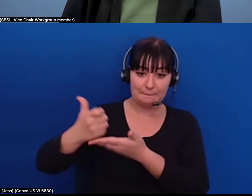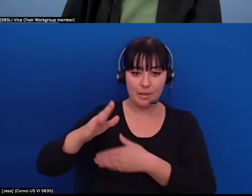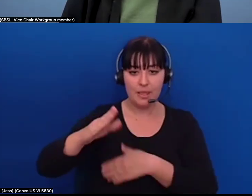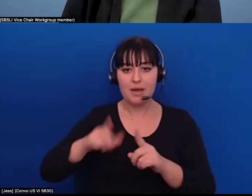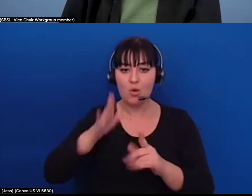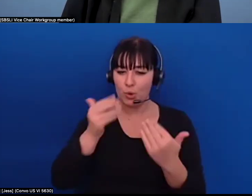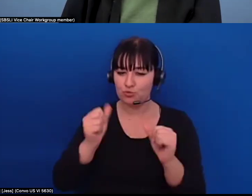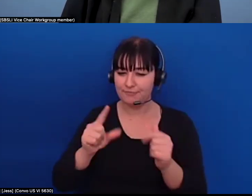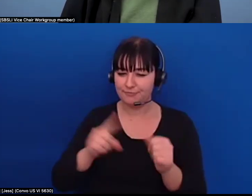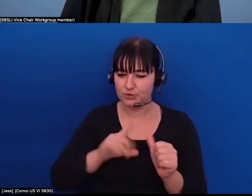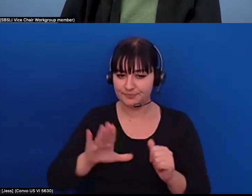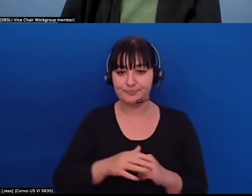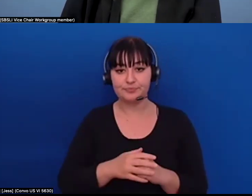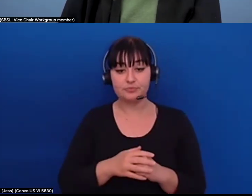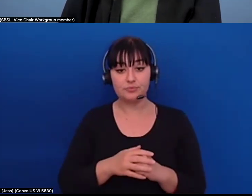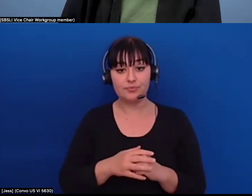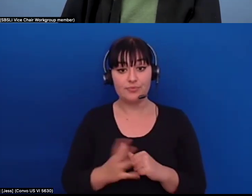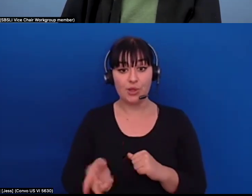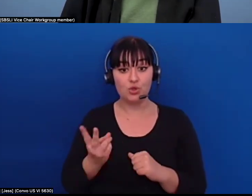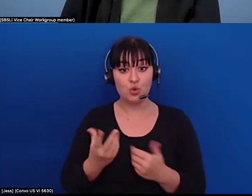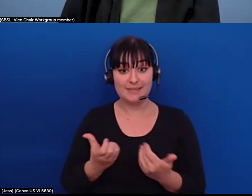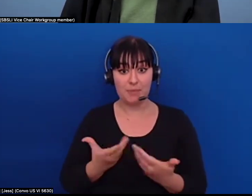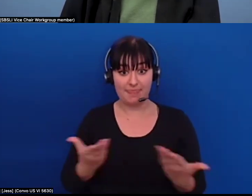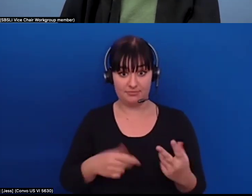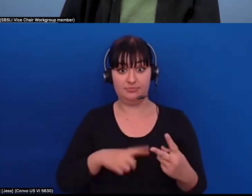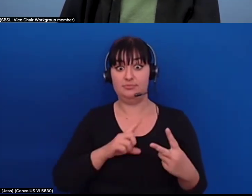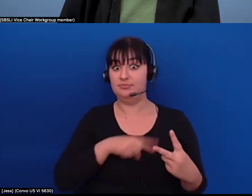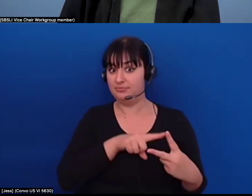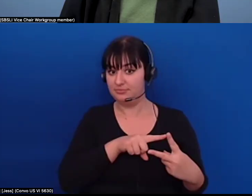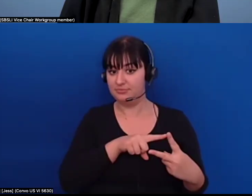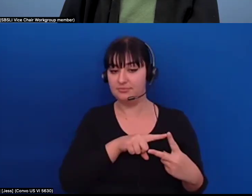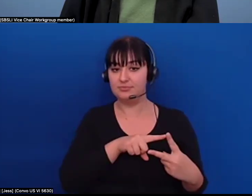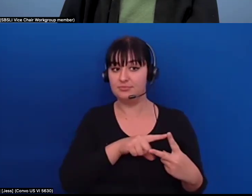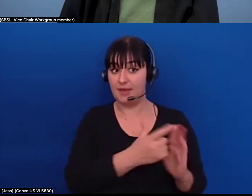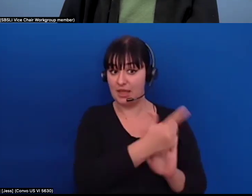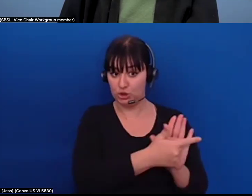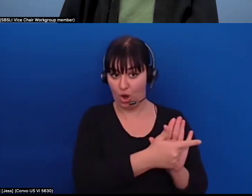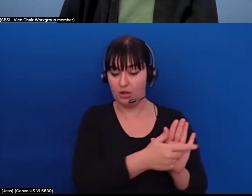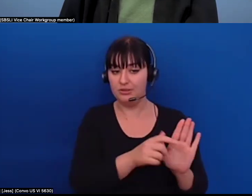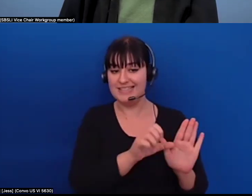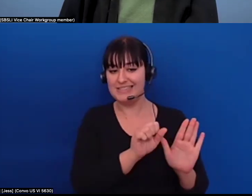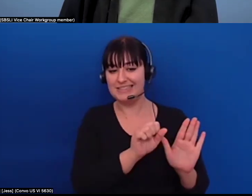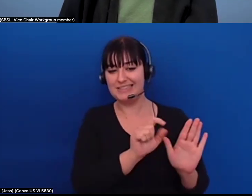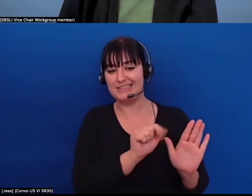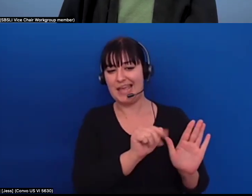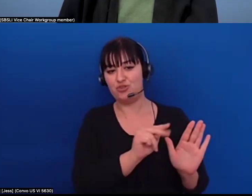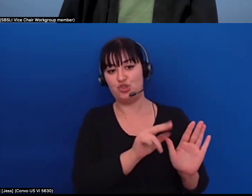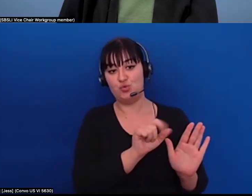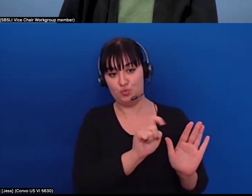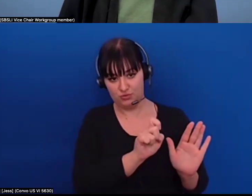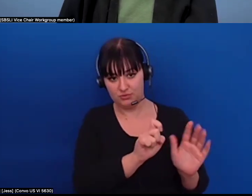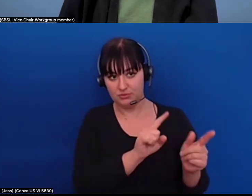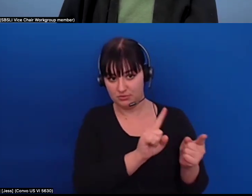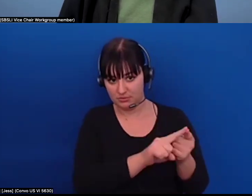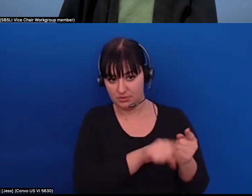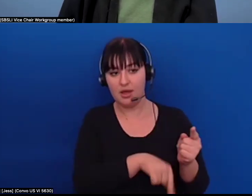stab. So we have two separate things here. We have the law, the statute, that kind of